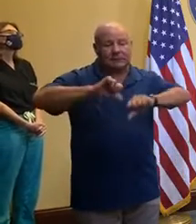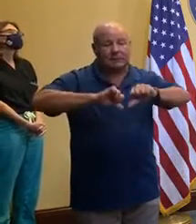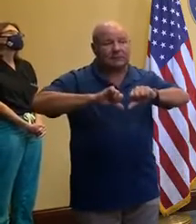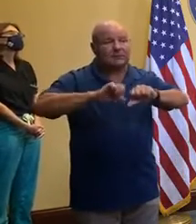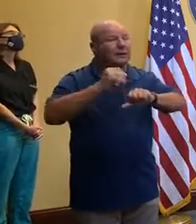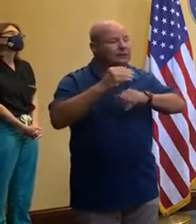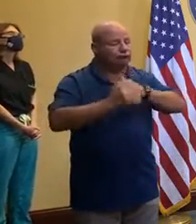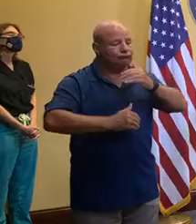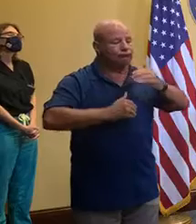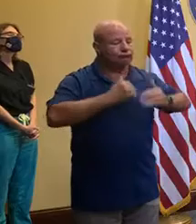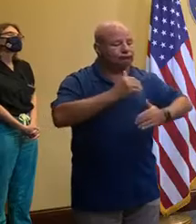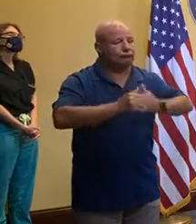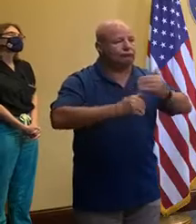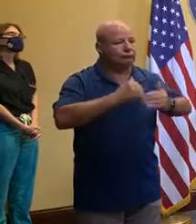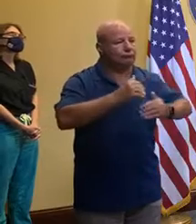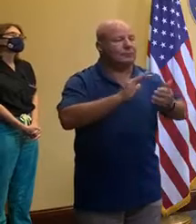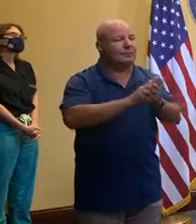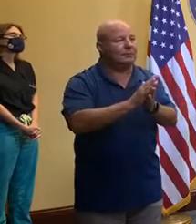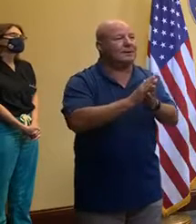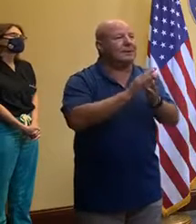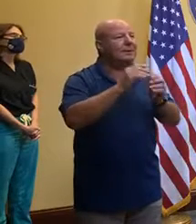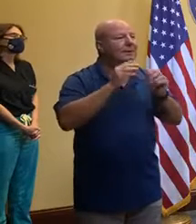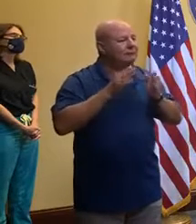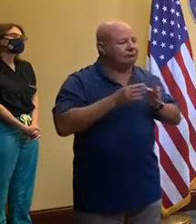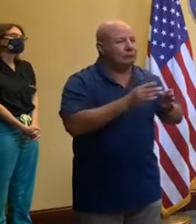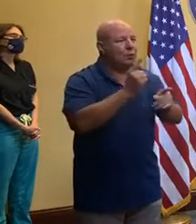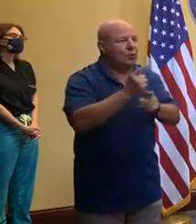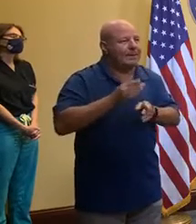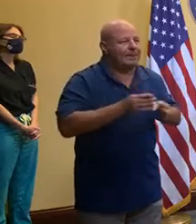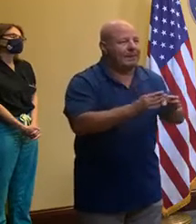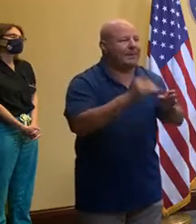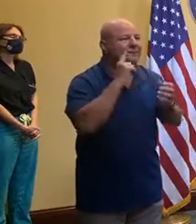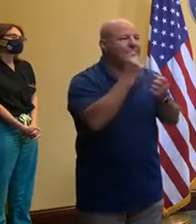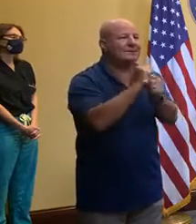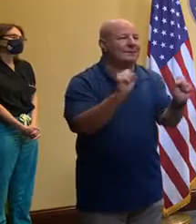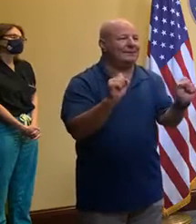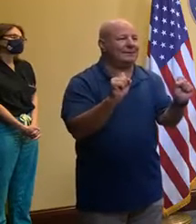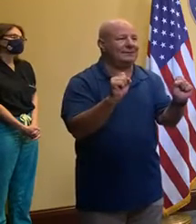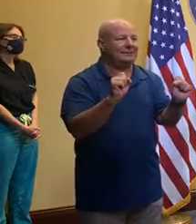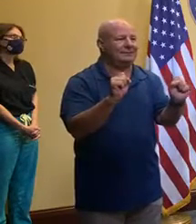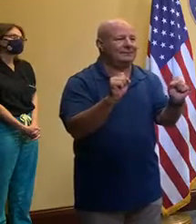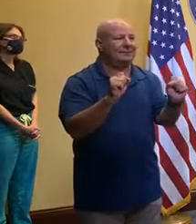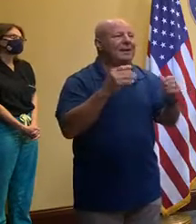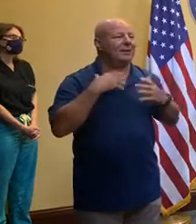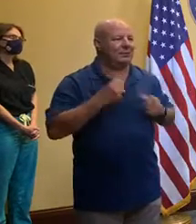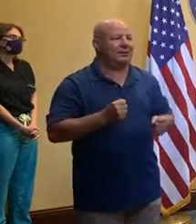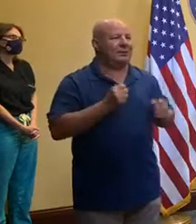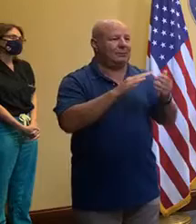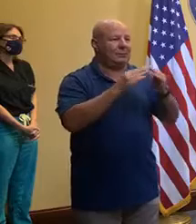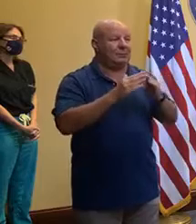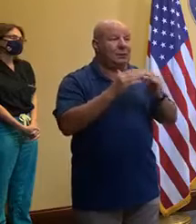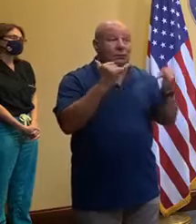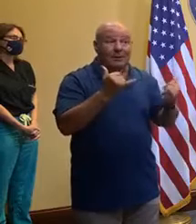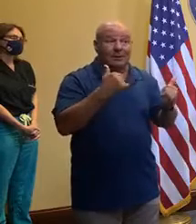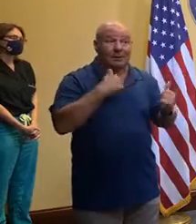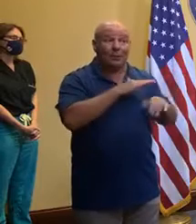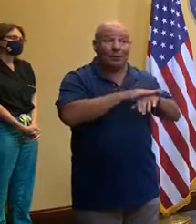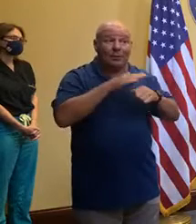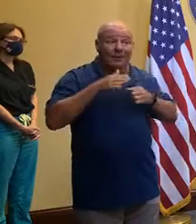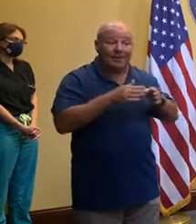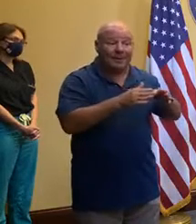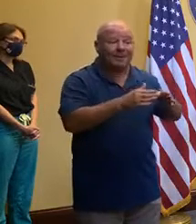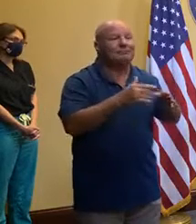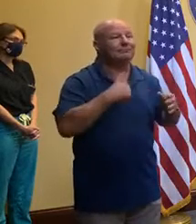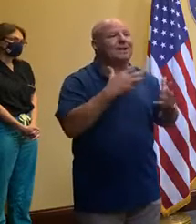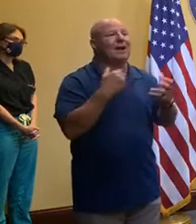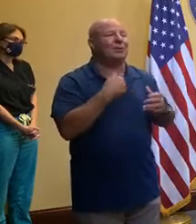keep us on the path to being a healthy community. Right now, we're on that path, and I want us to remain there. And we'll